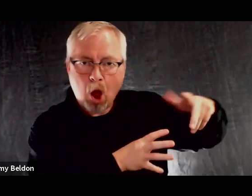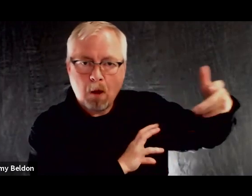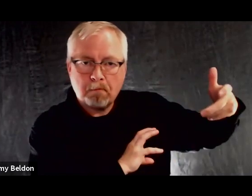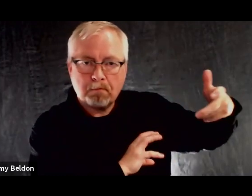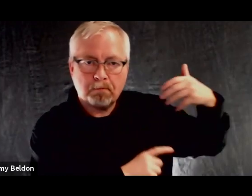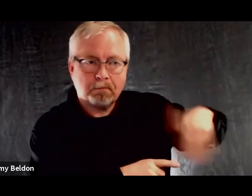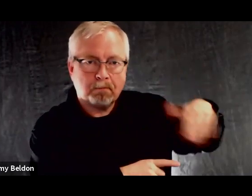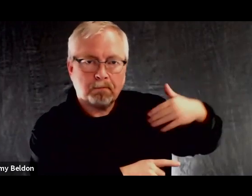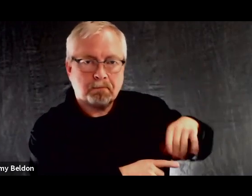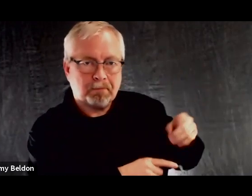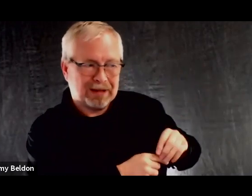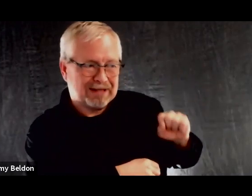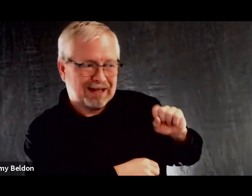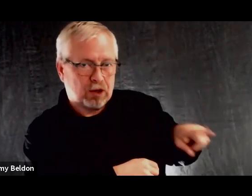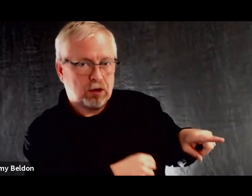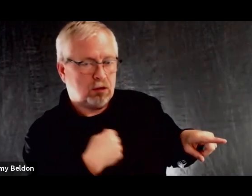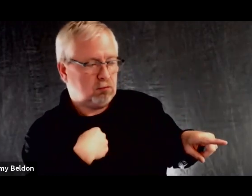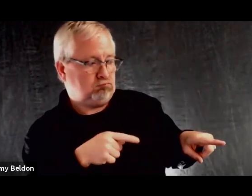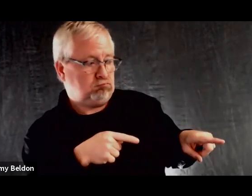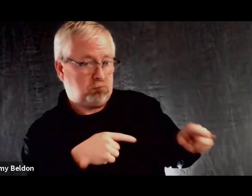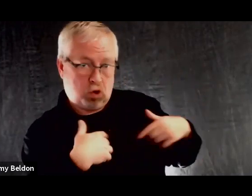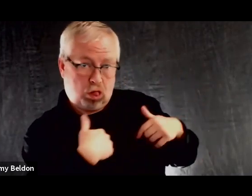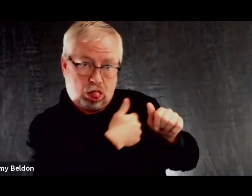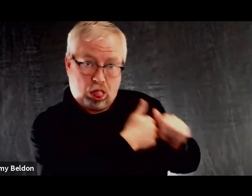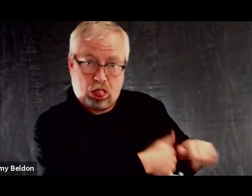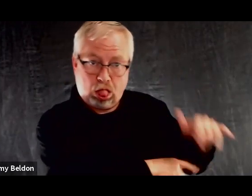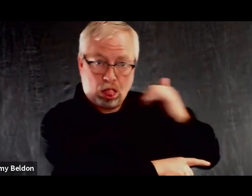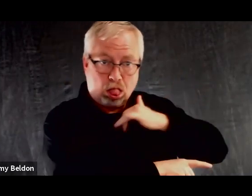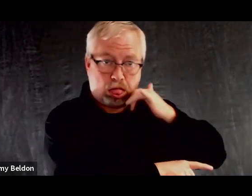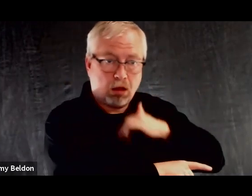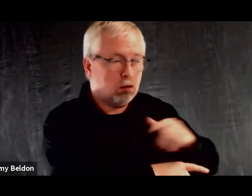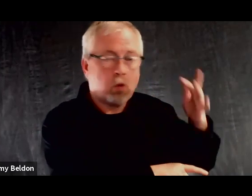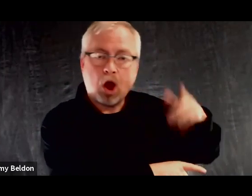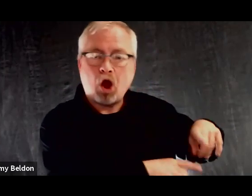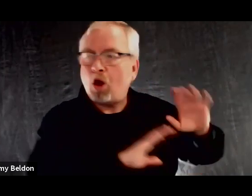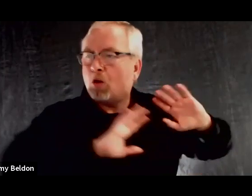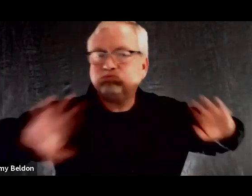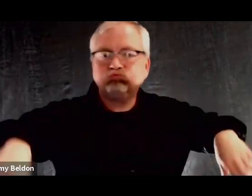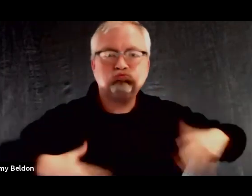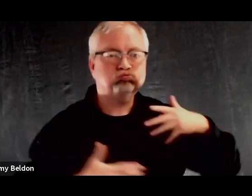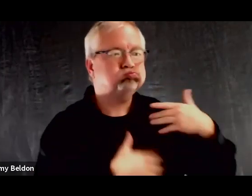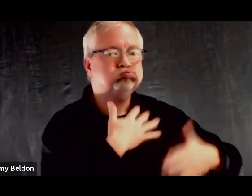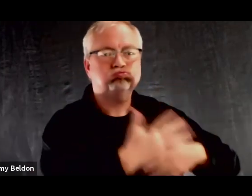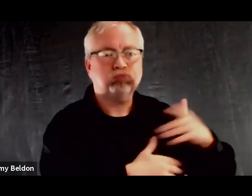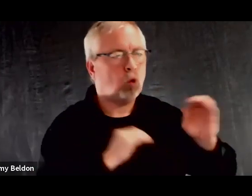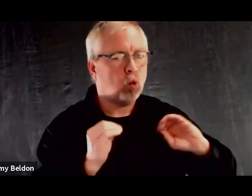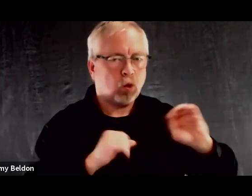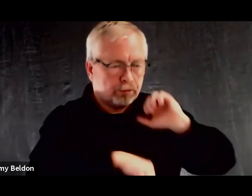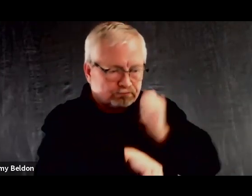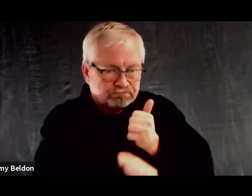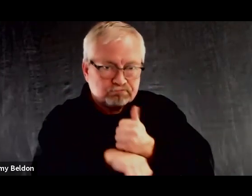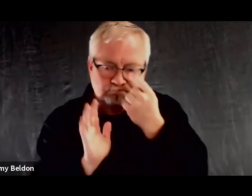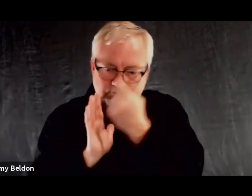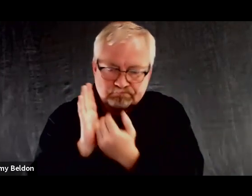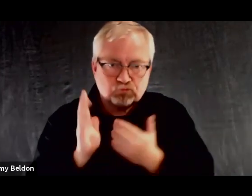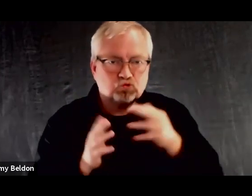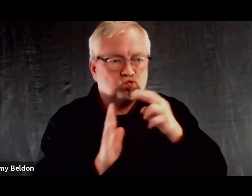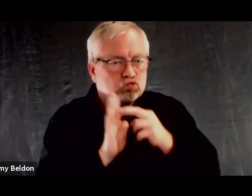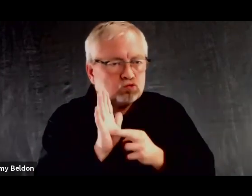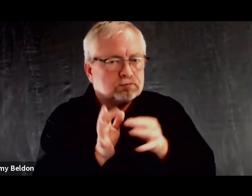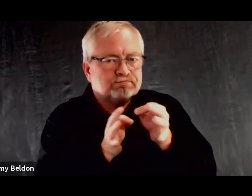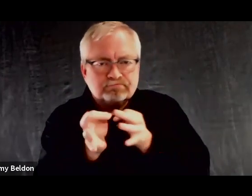doing that prematurely or where we don't have the measures in place to assess the safety of a workplace can